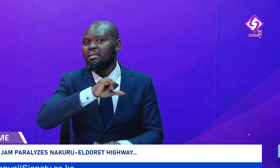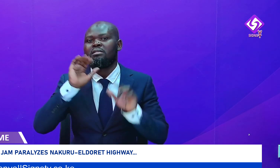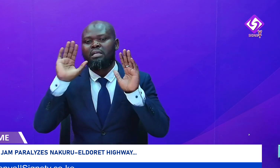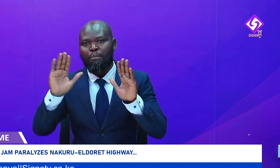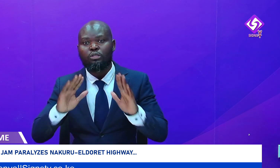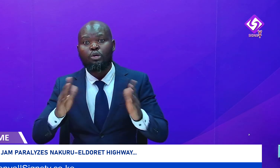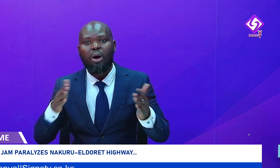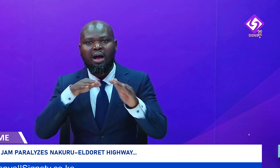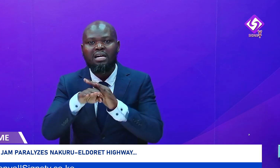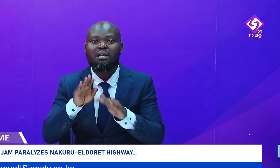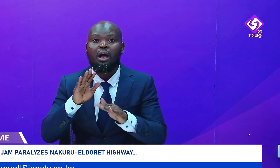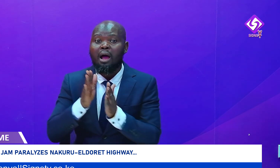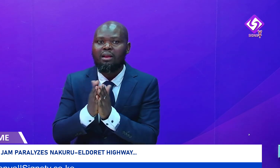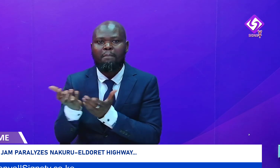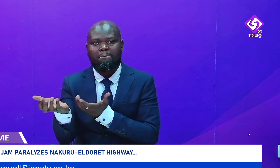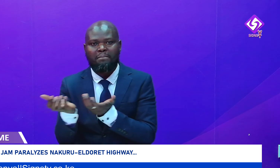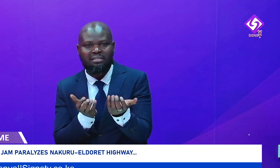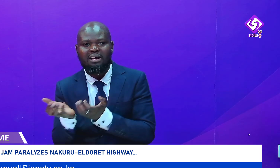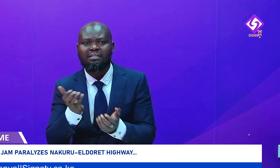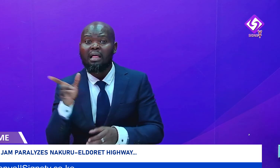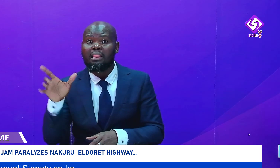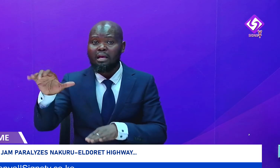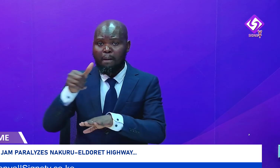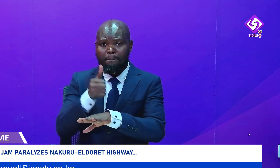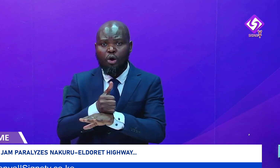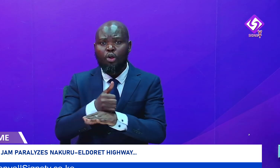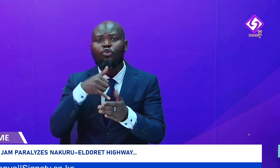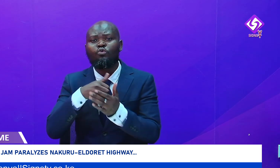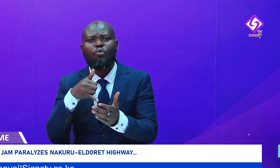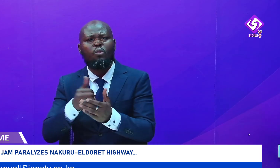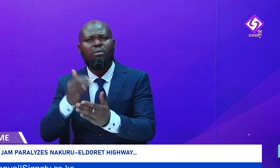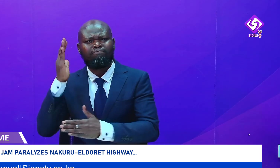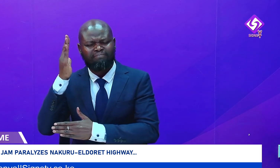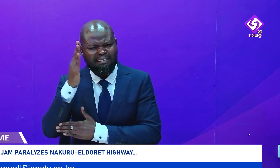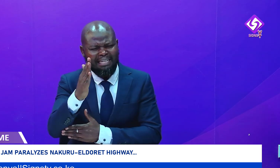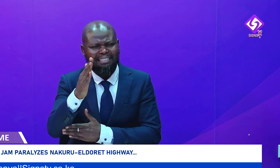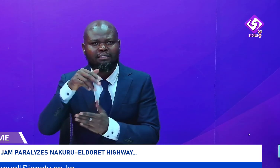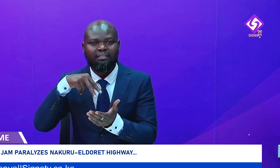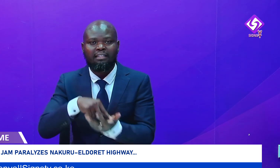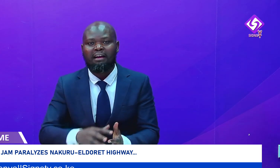were likely to miss important occasion and business appointment due to the prolonged standstill.